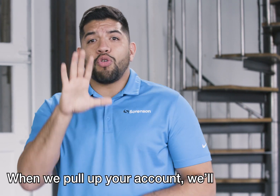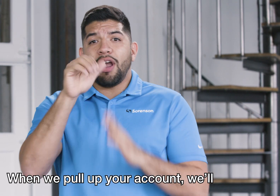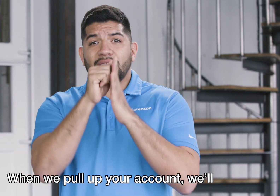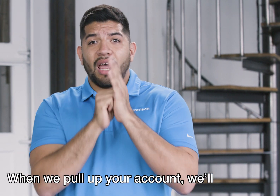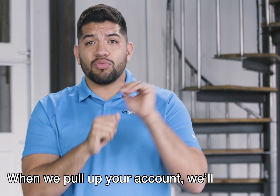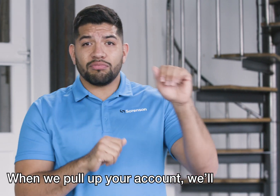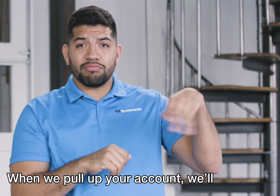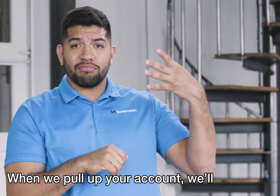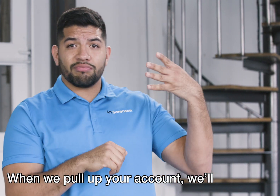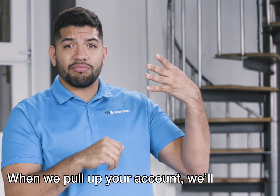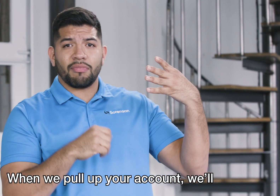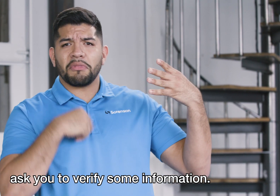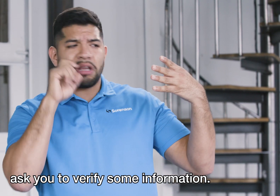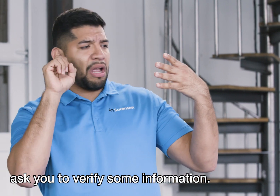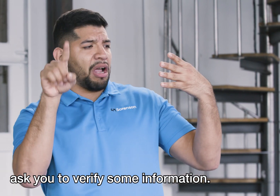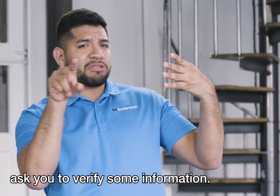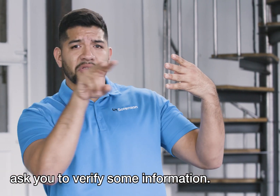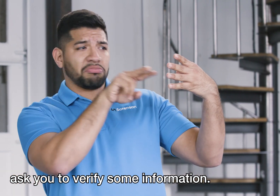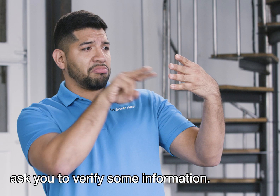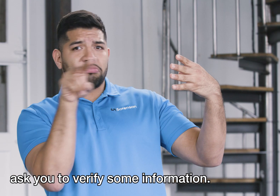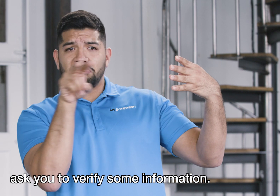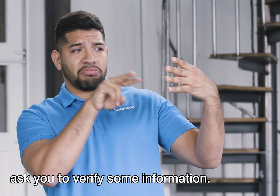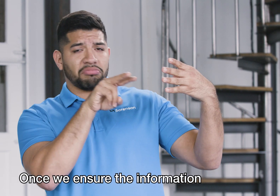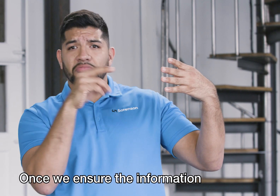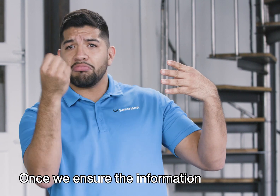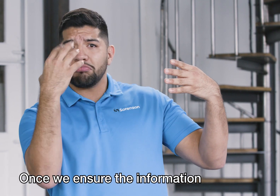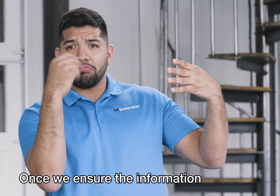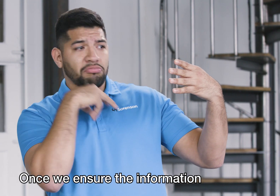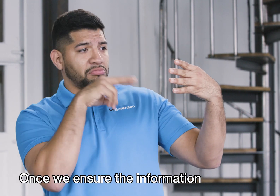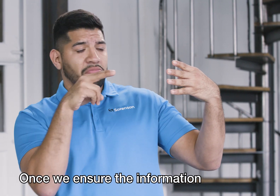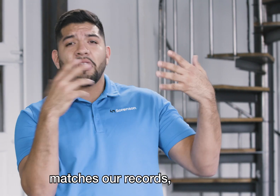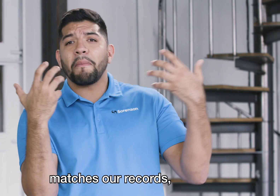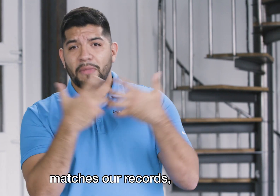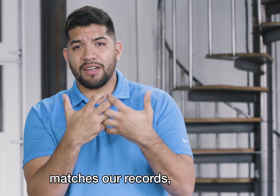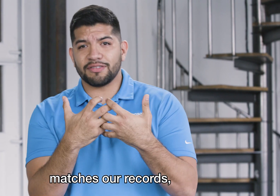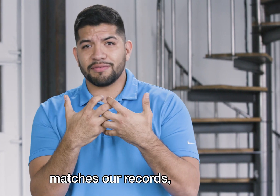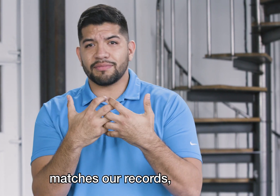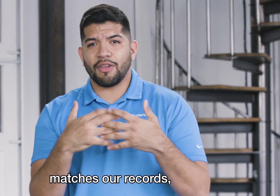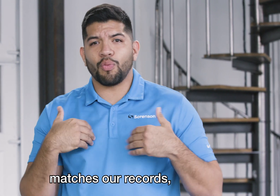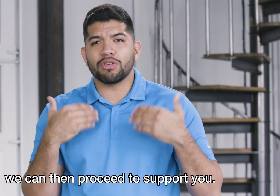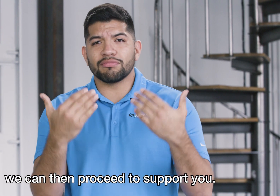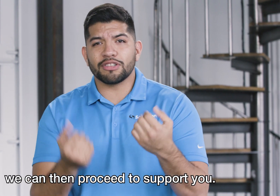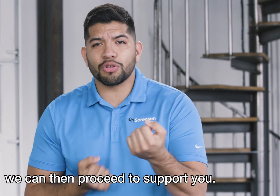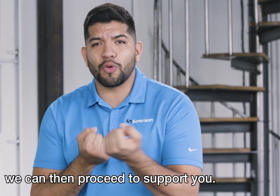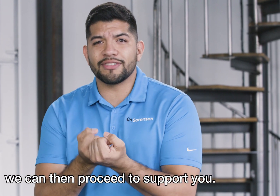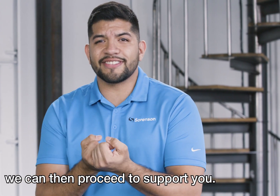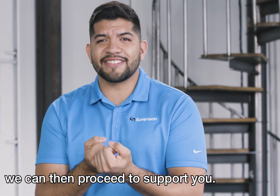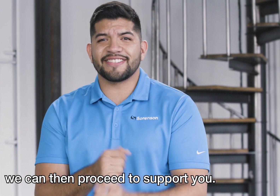When we pull up your account, we will ask you to verify some information. Once we ensure the information matches our records, we can then proceed